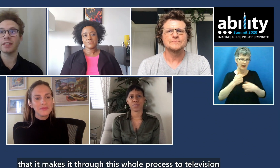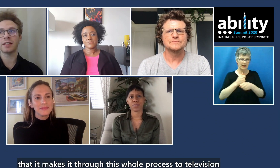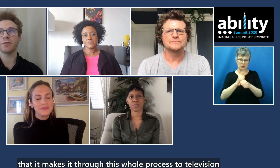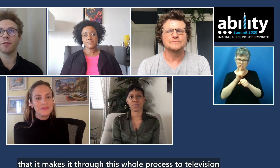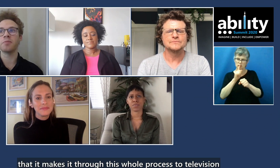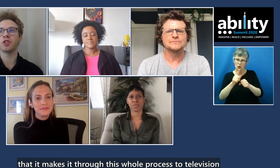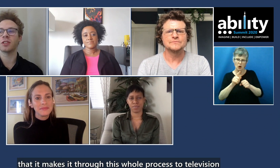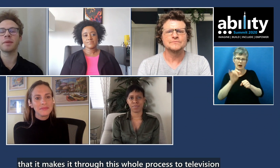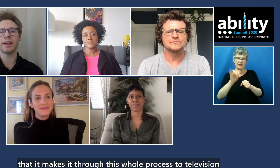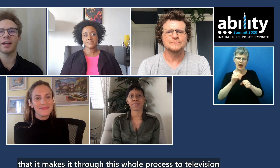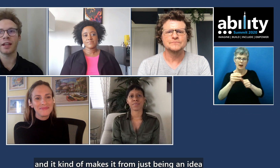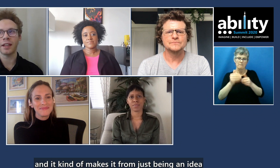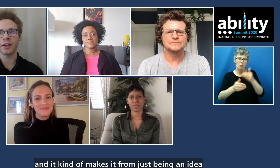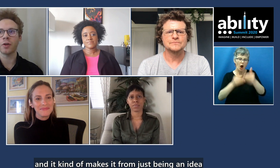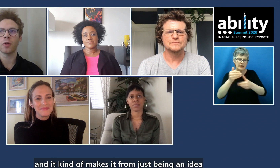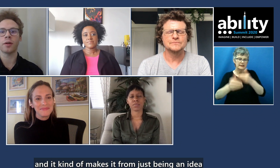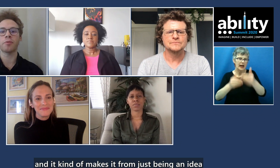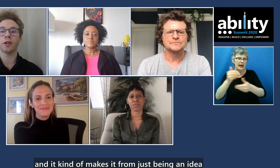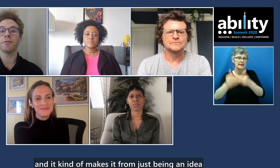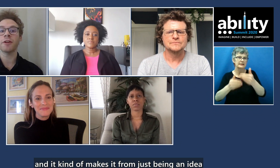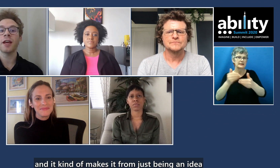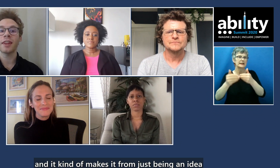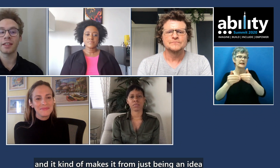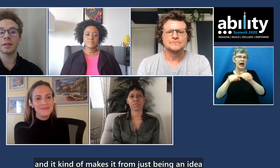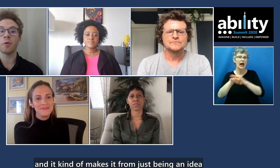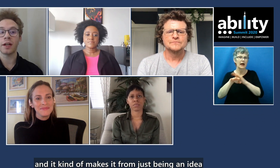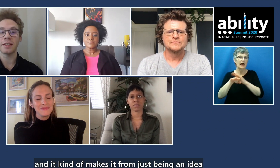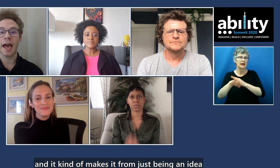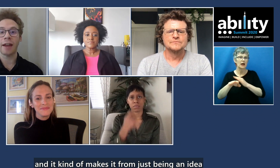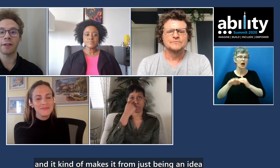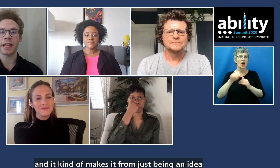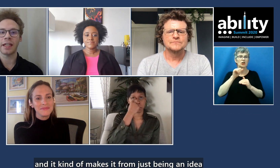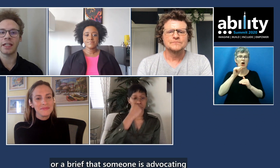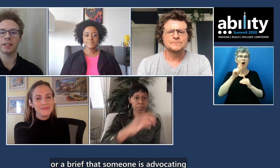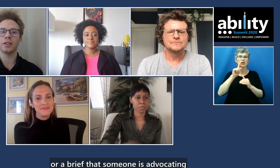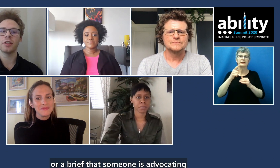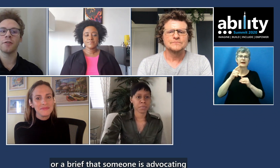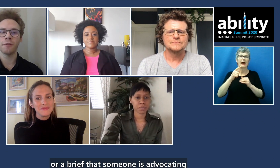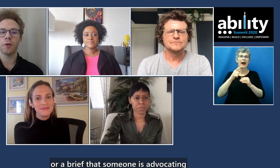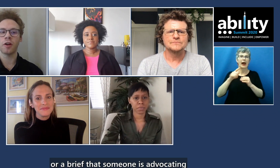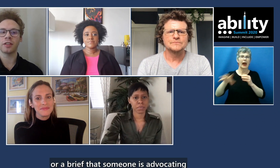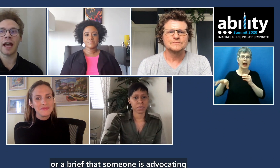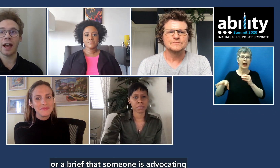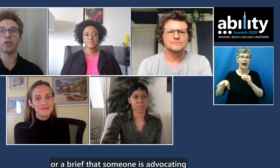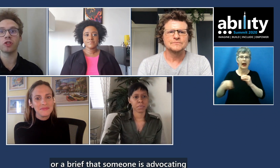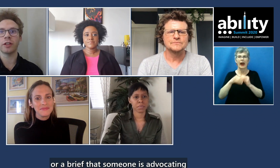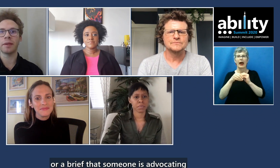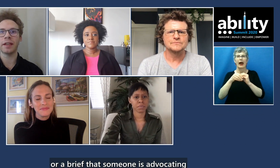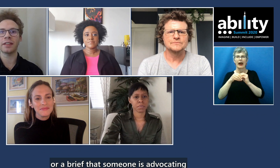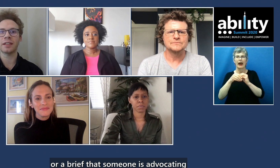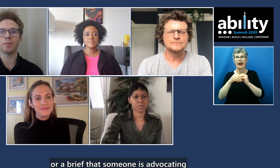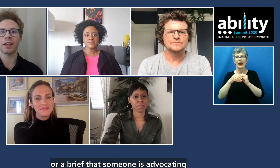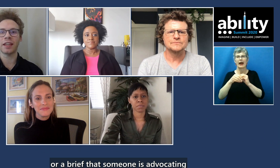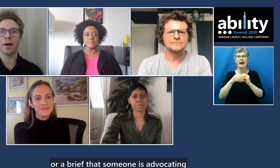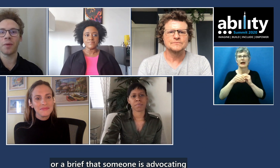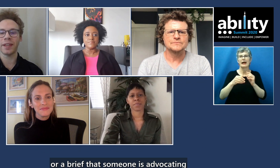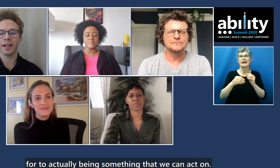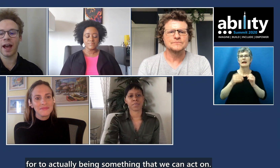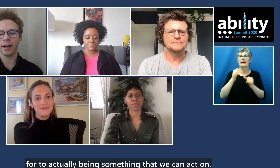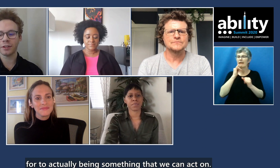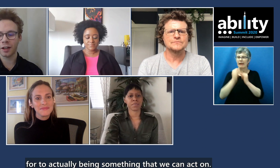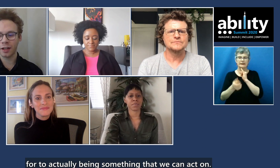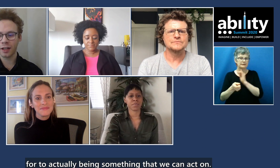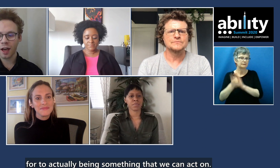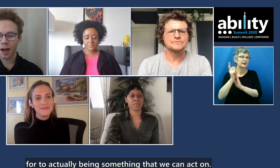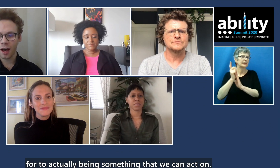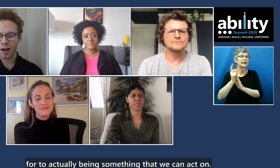kind of makes it from just being an idea or a brief that someone is advocating for to actually being something that we